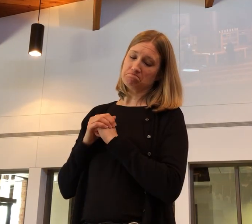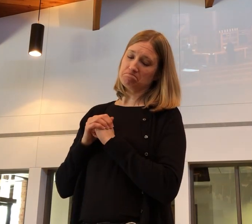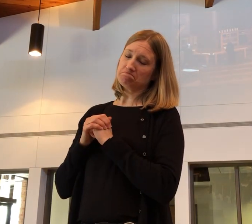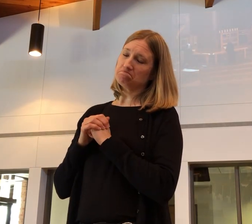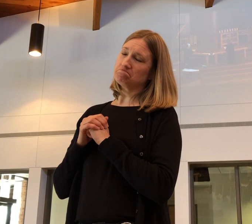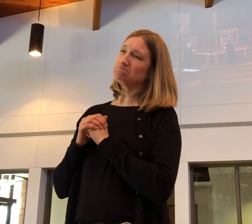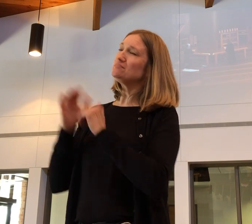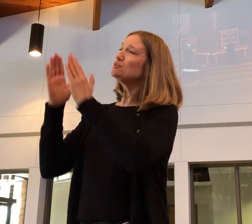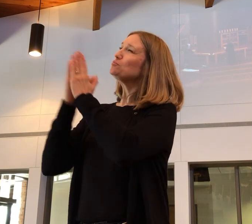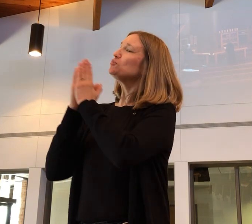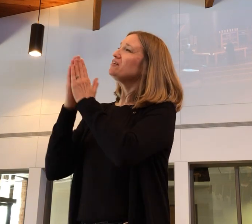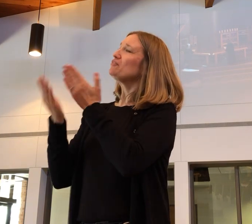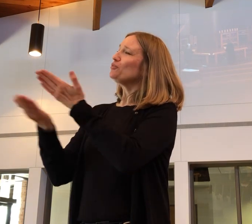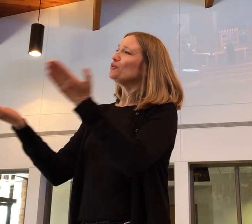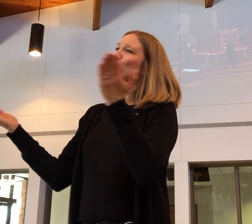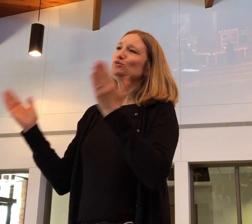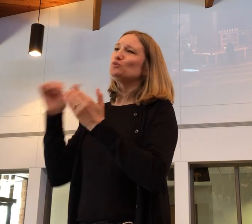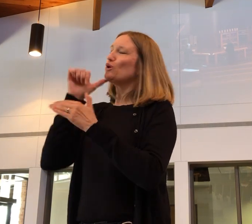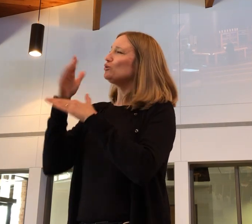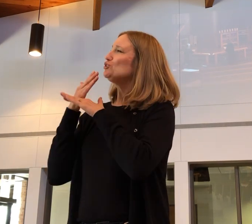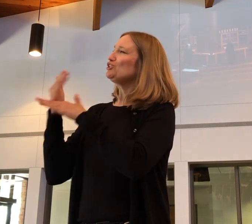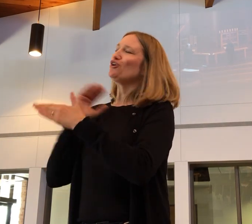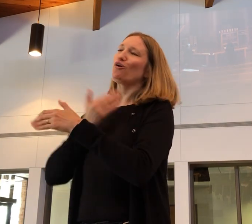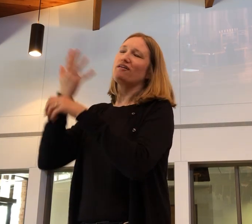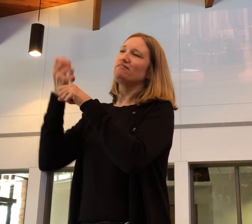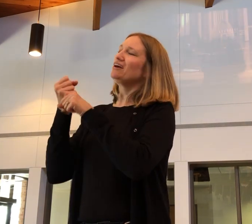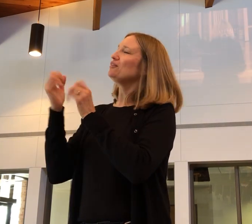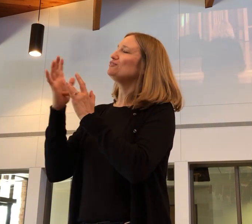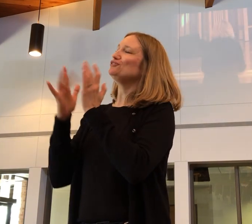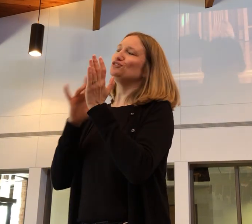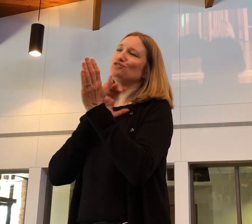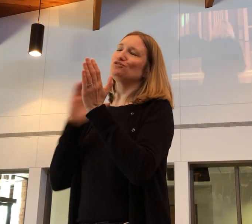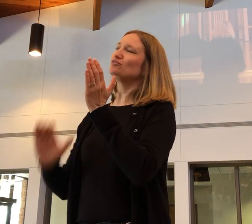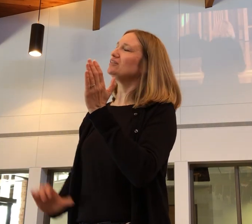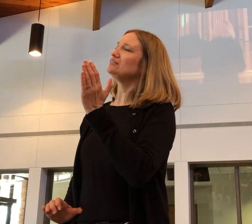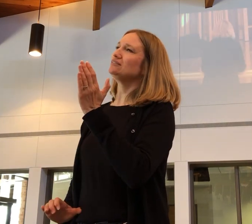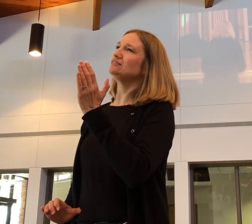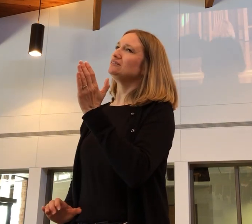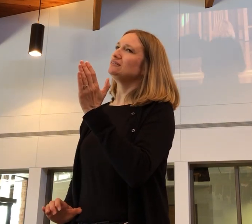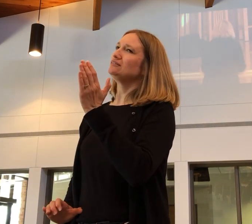Let us pray for those who do not share our faith in Jesus Christ.